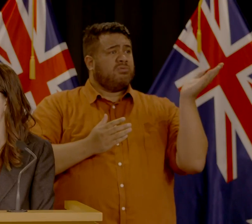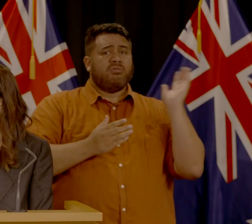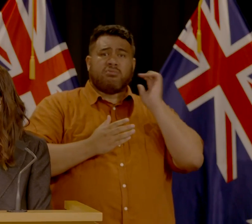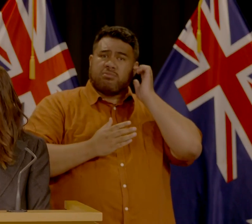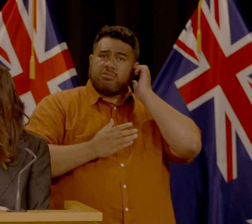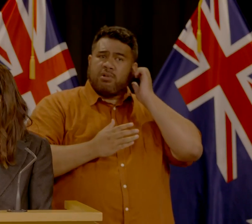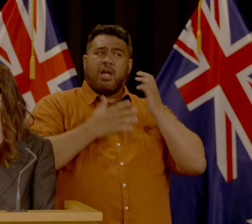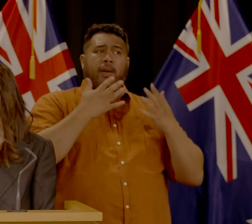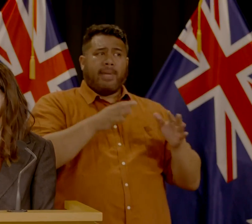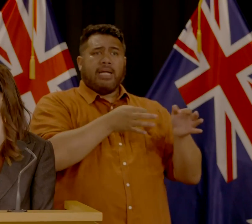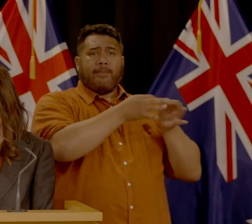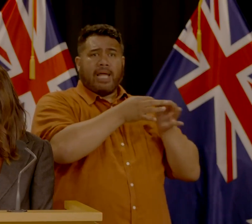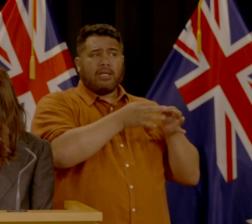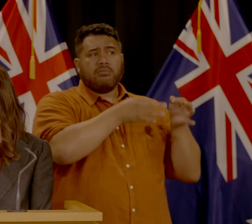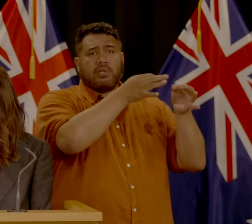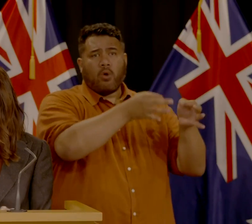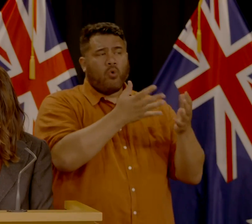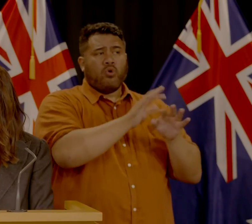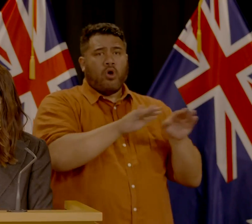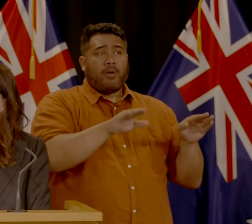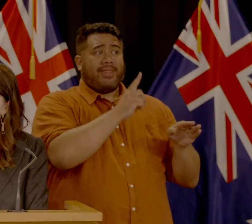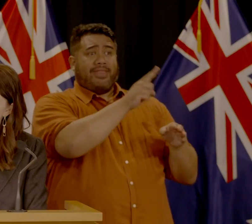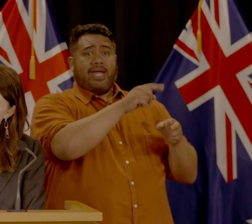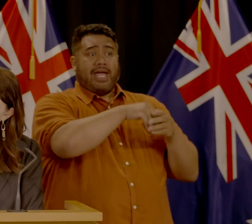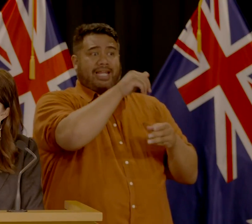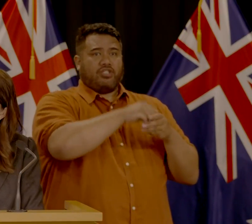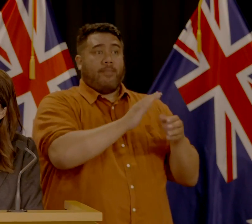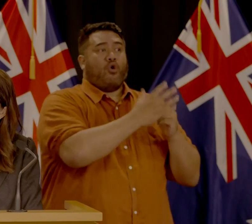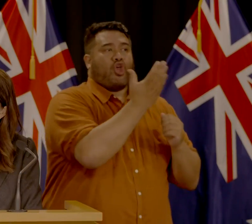in place in other places, but that's been where their elections have much greater proximity.